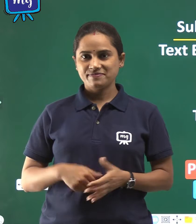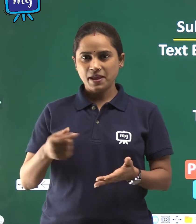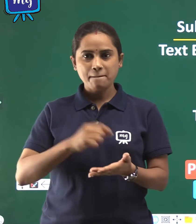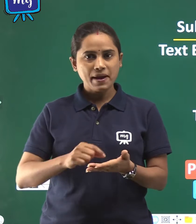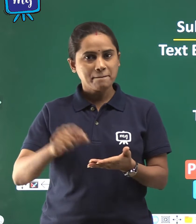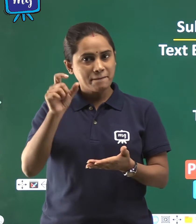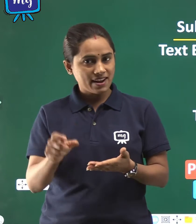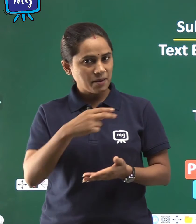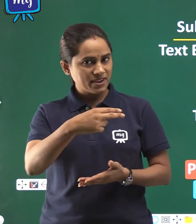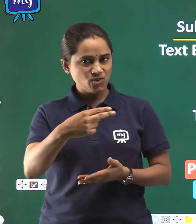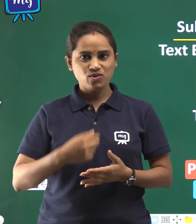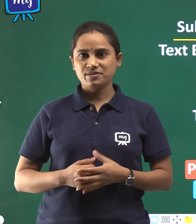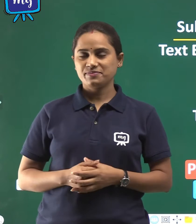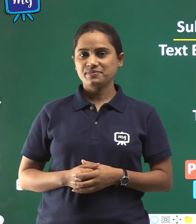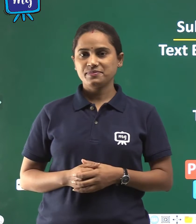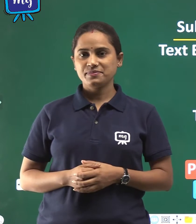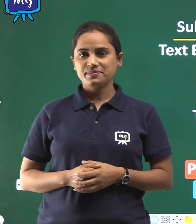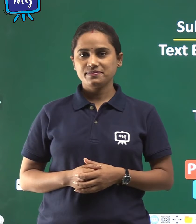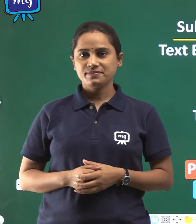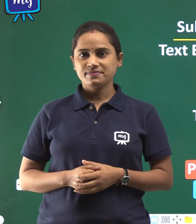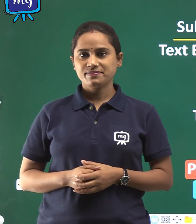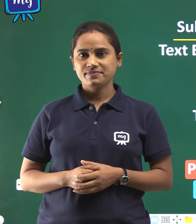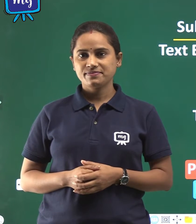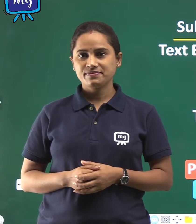by Marga Minko.